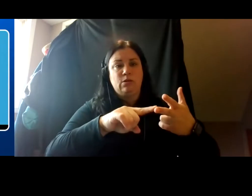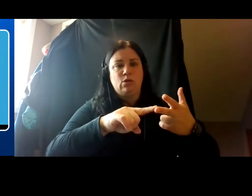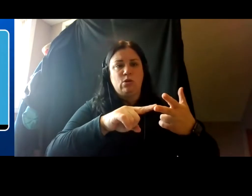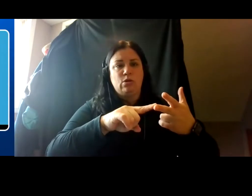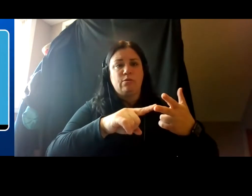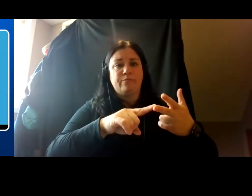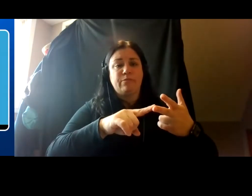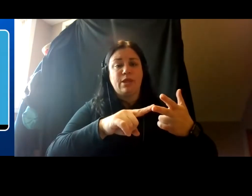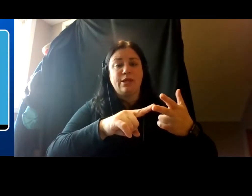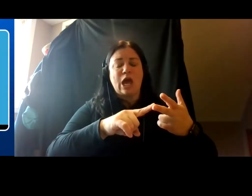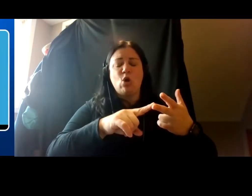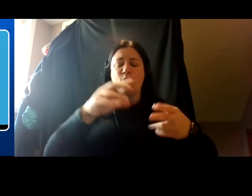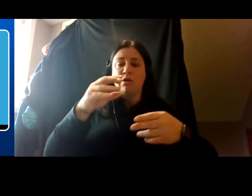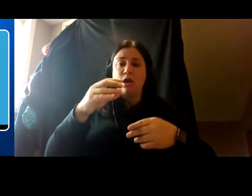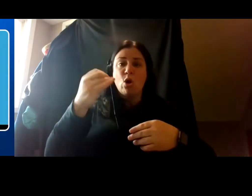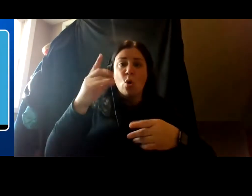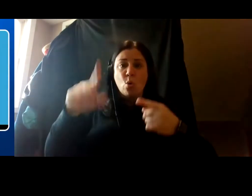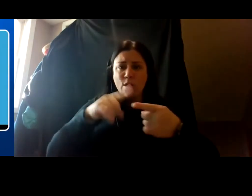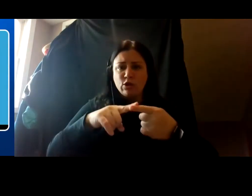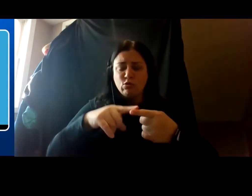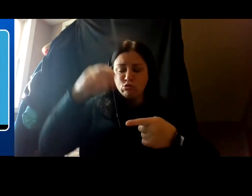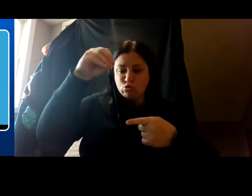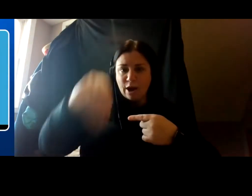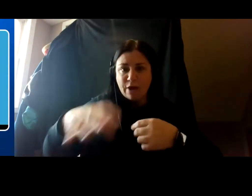if you drop a coffee bean in a boiling pot of water?